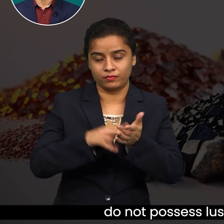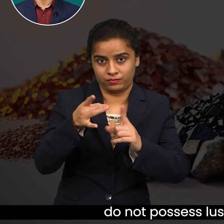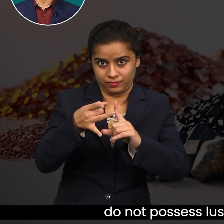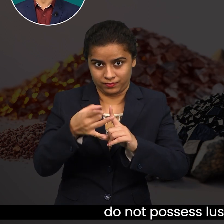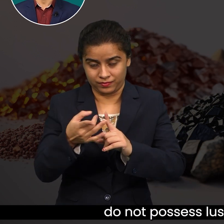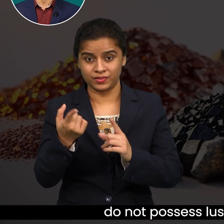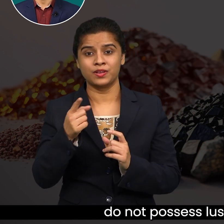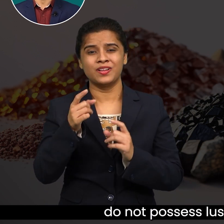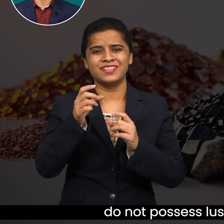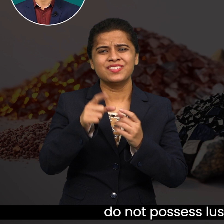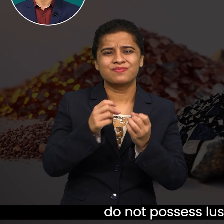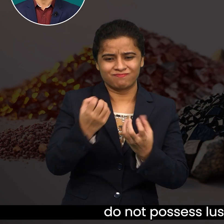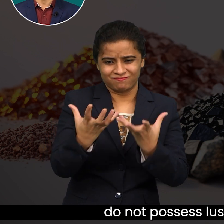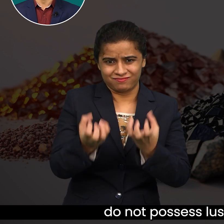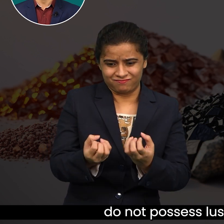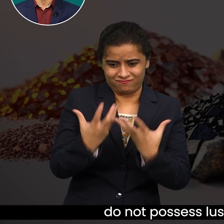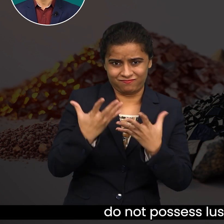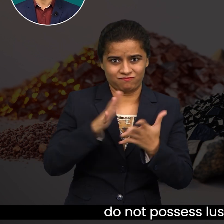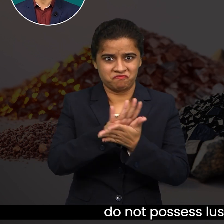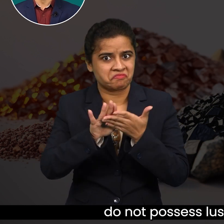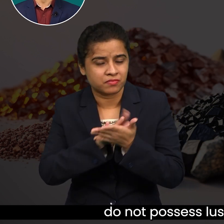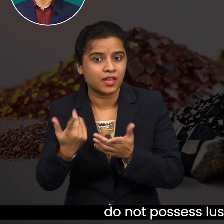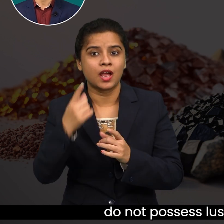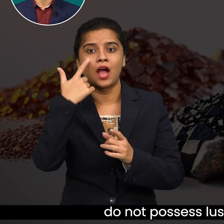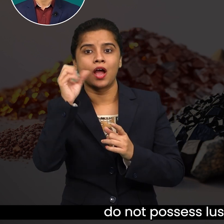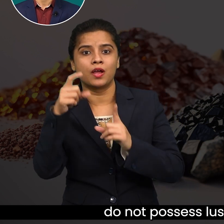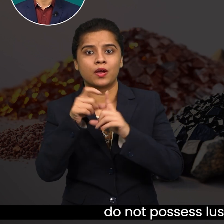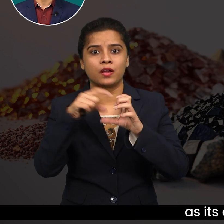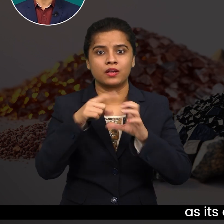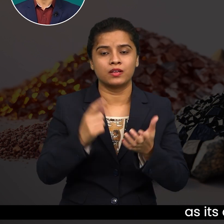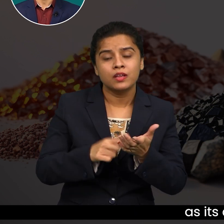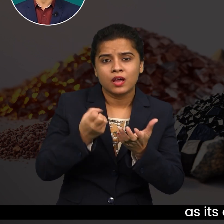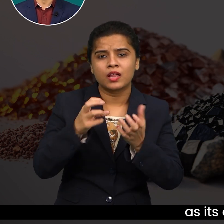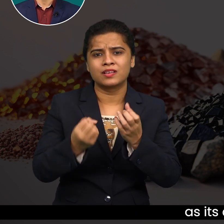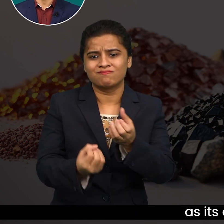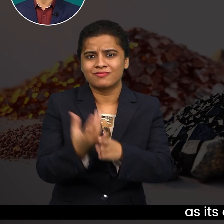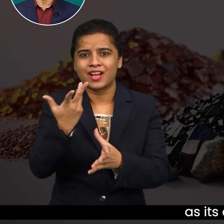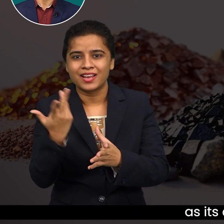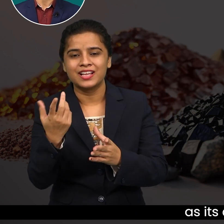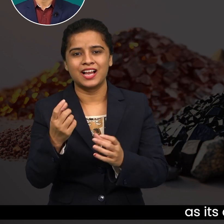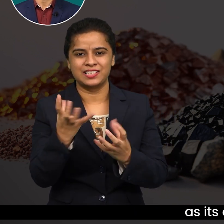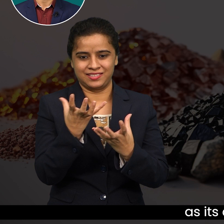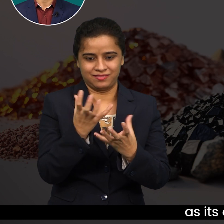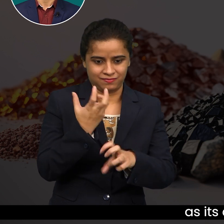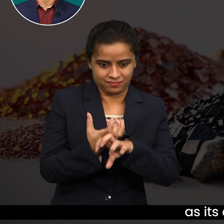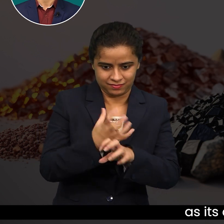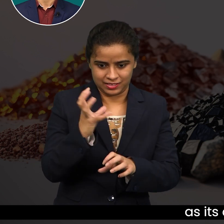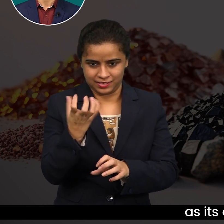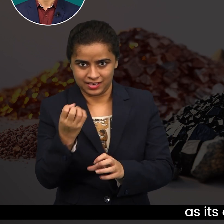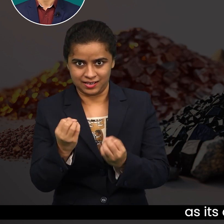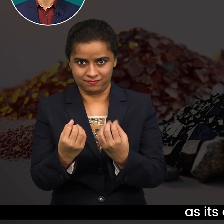Non-metals do not possess luster, but iodine is the exception as its crystals are shiny.